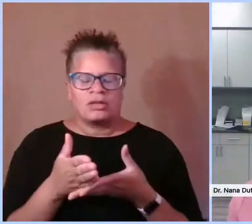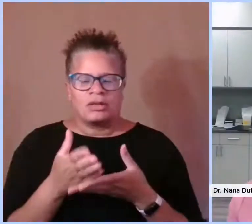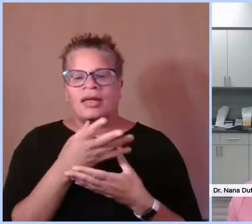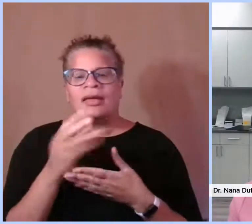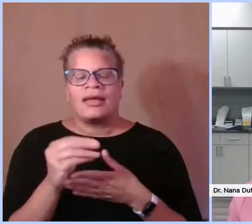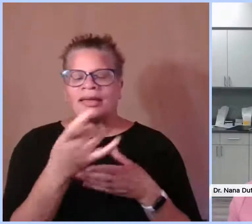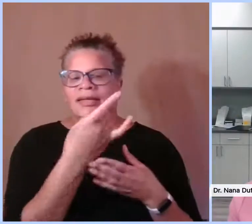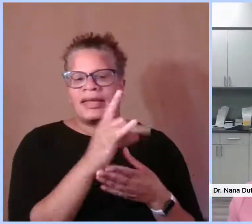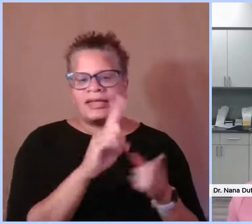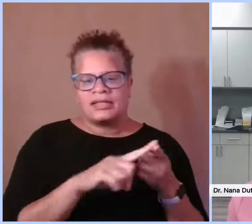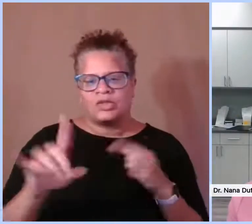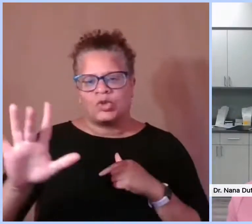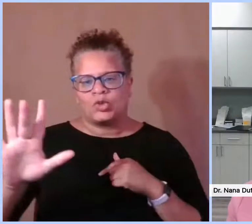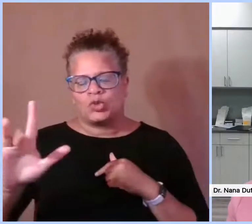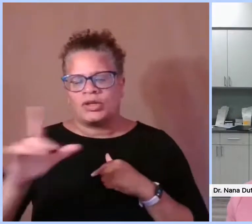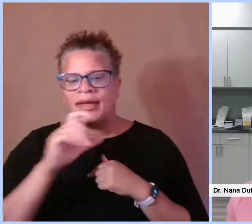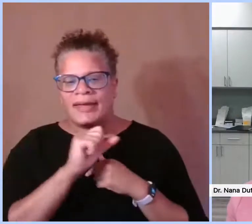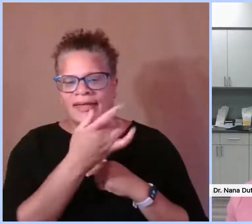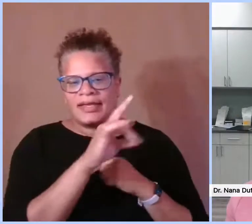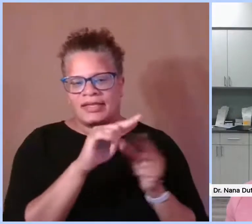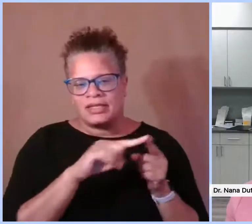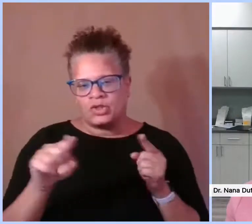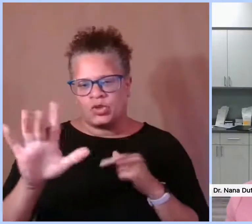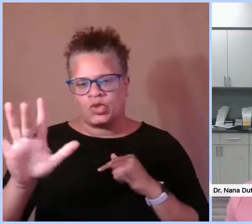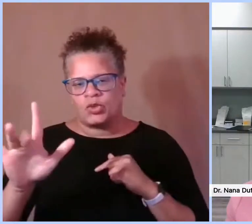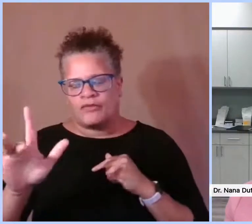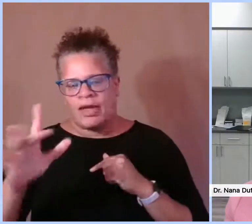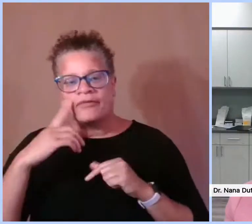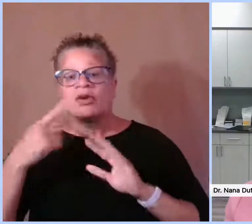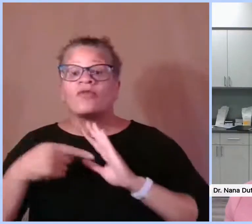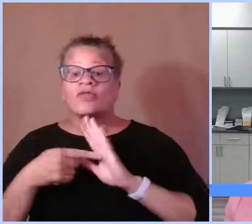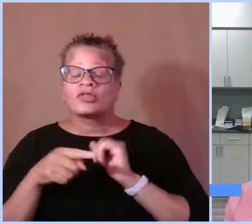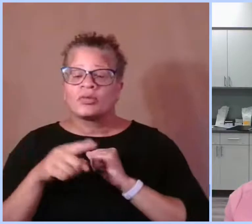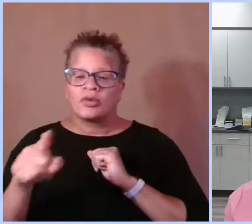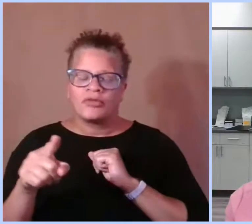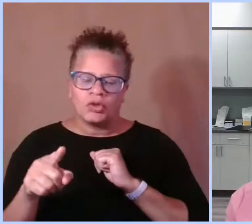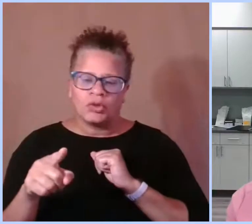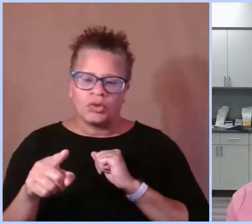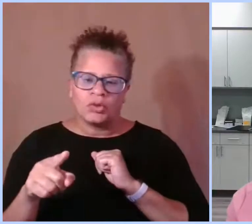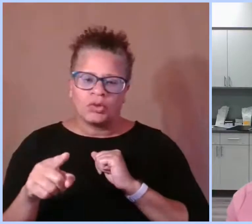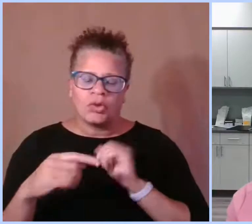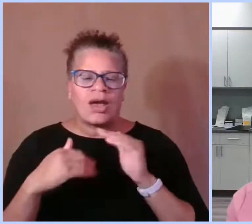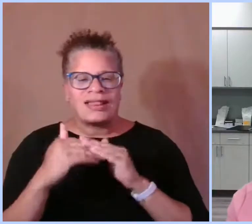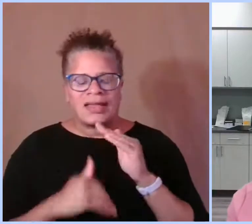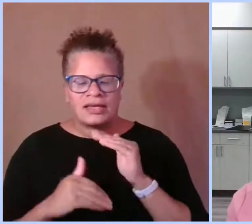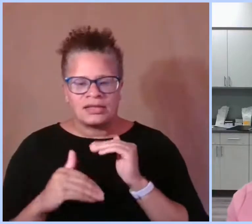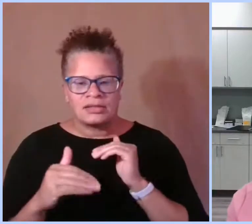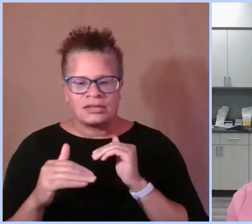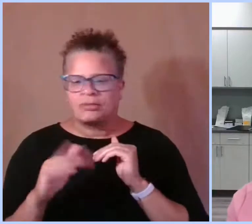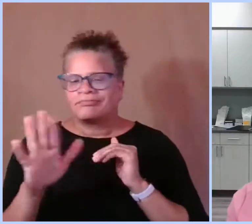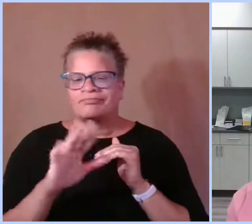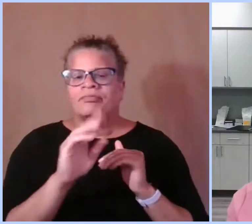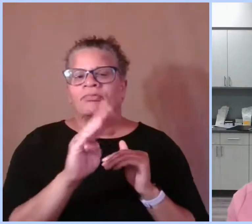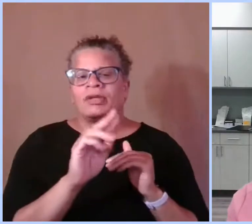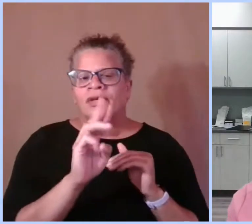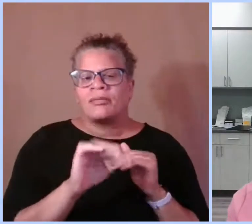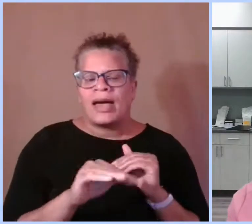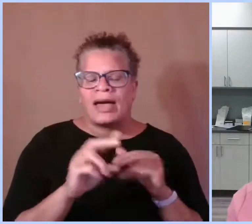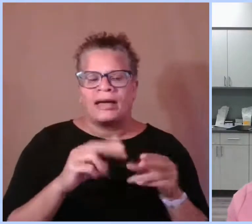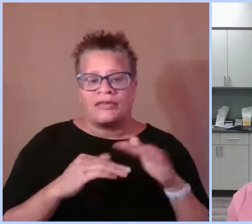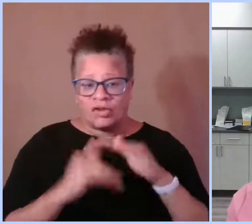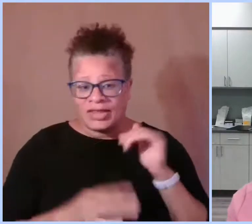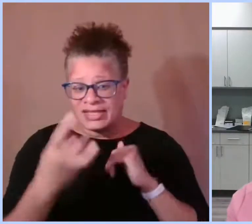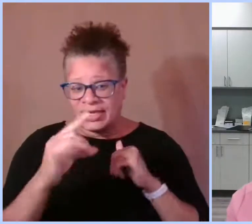18 and 25. If you are less than 18 BMI, it means you're